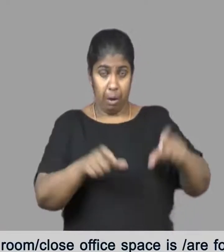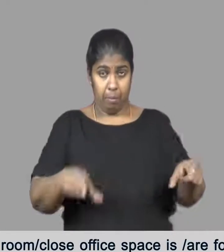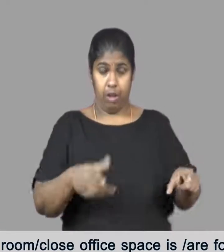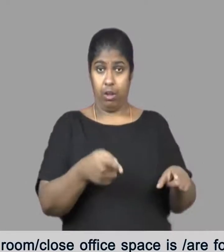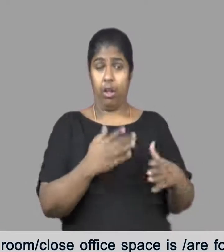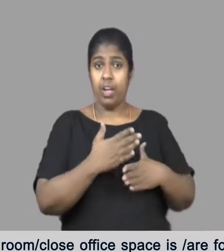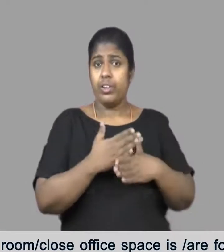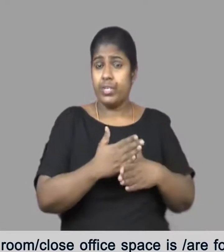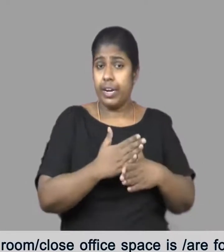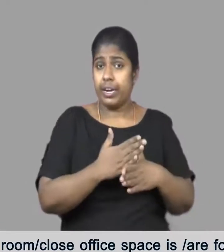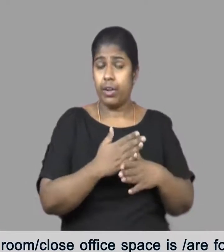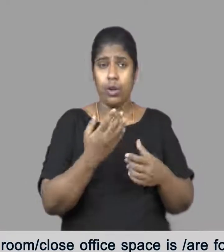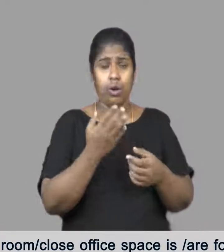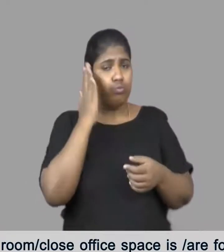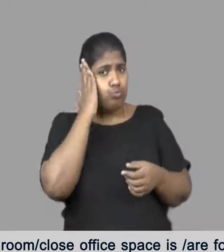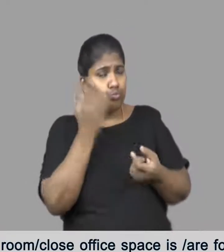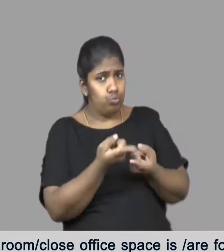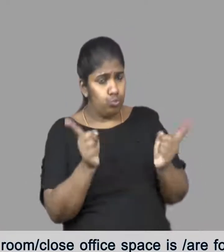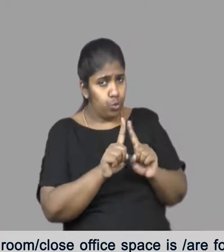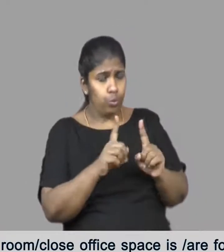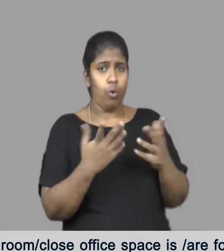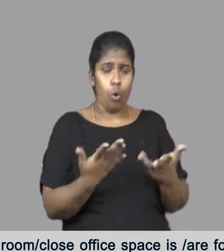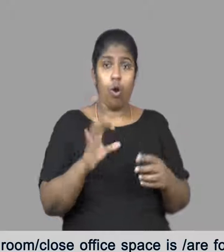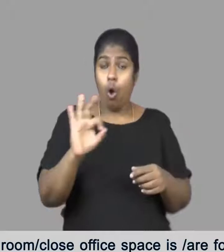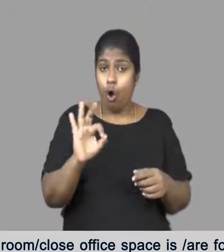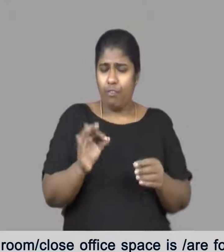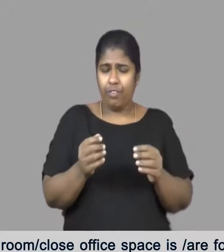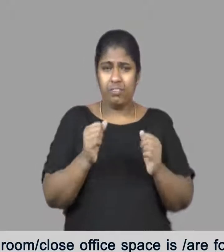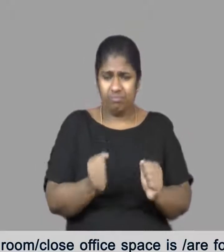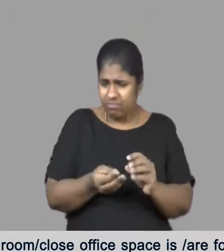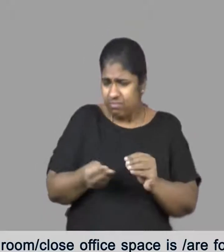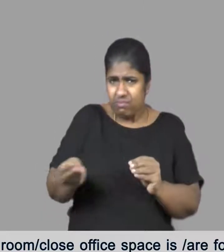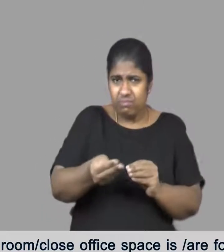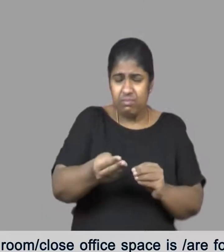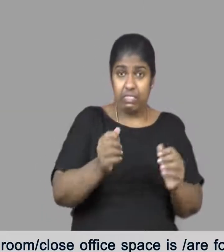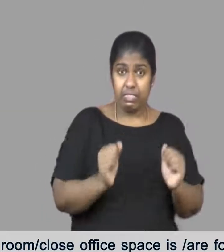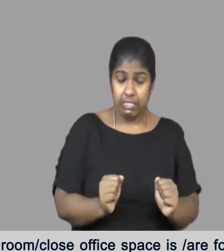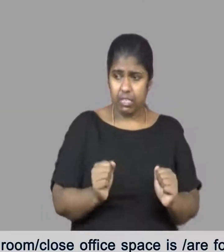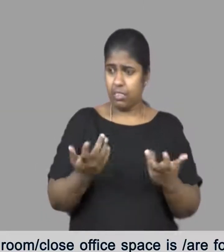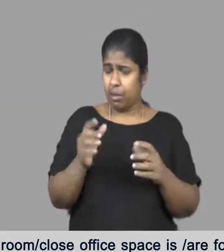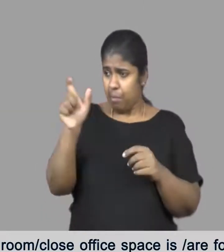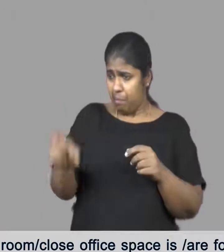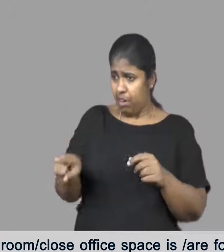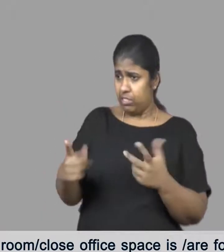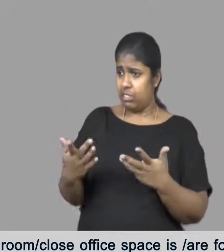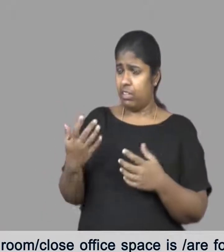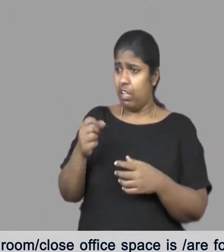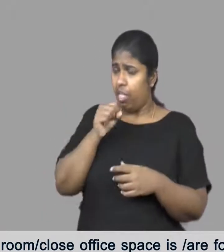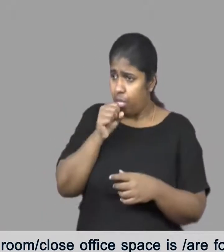When one or few persons who shared a room, close office